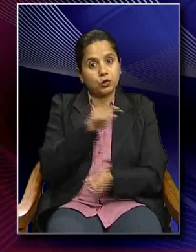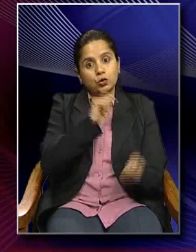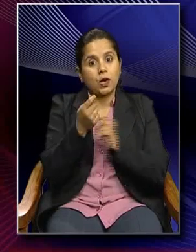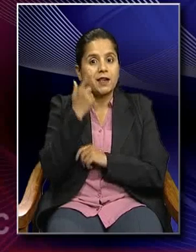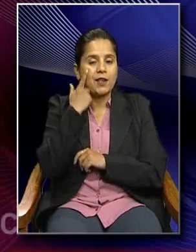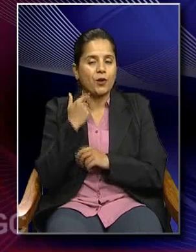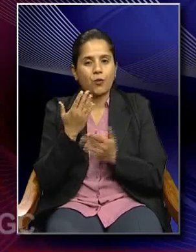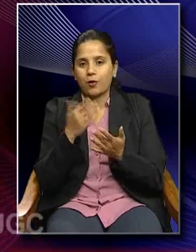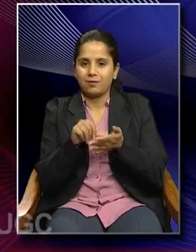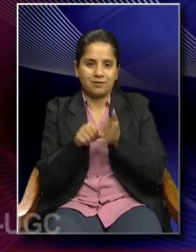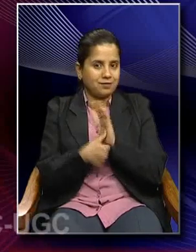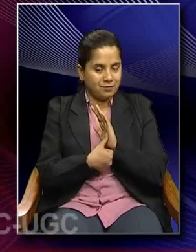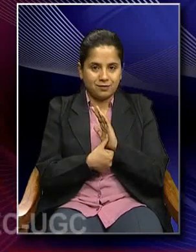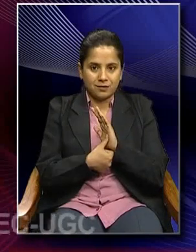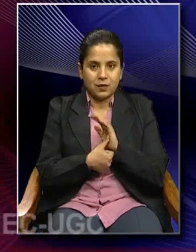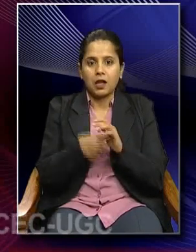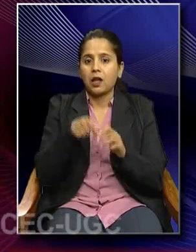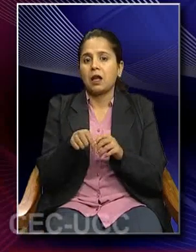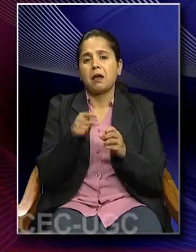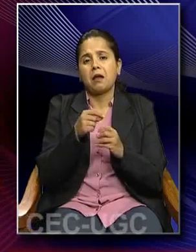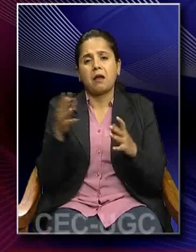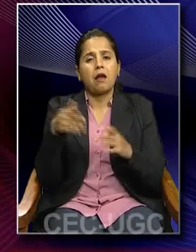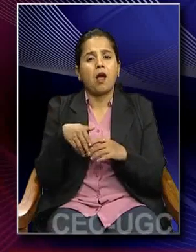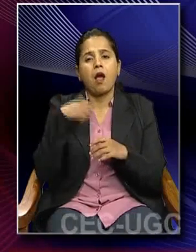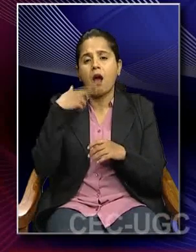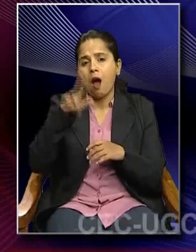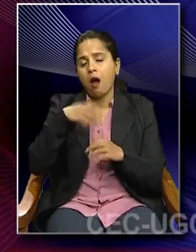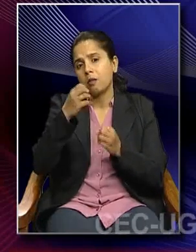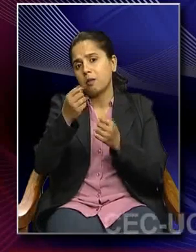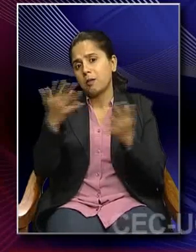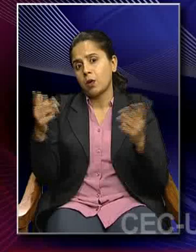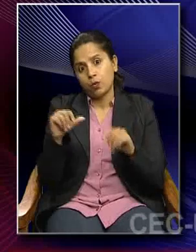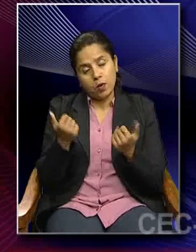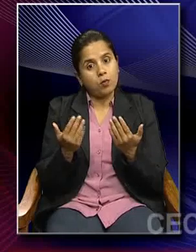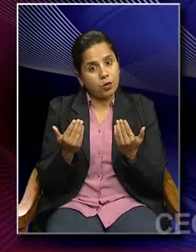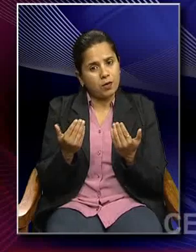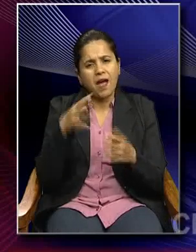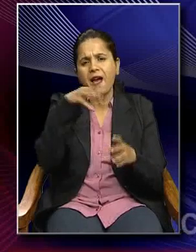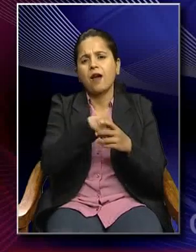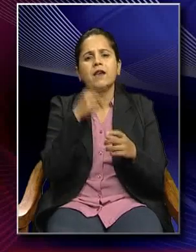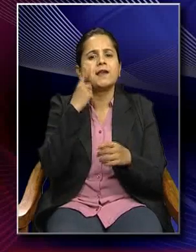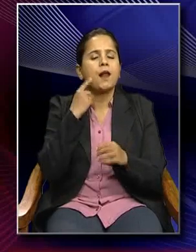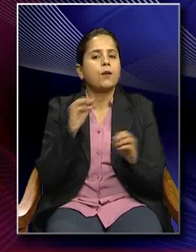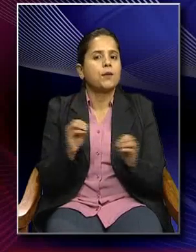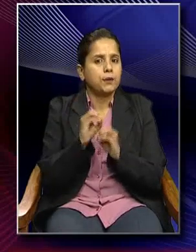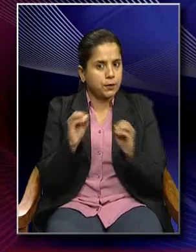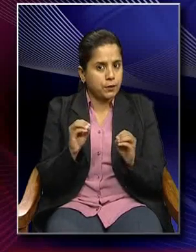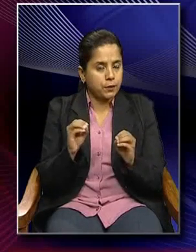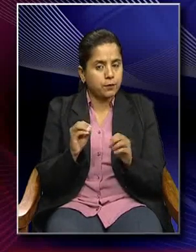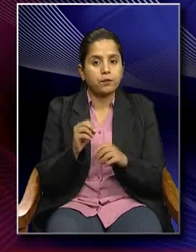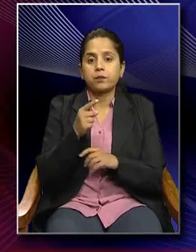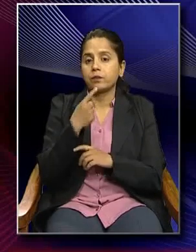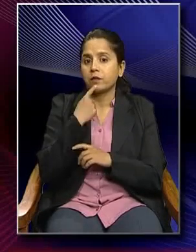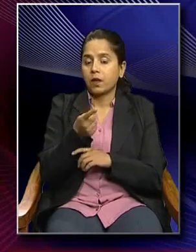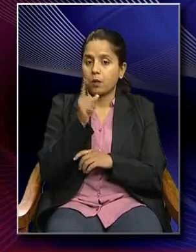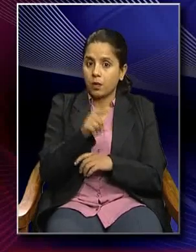yellow even by 1,000 artists because it's not there in it. So, it has to